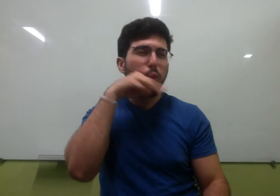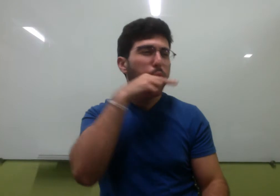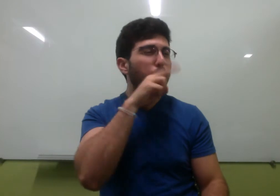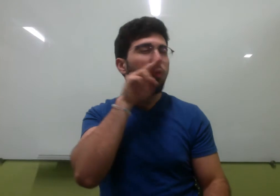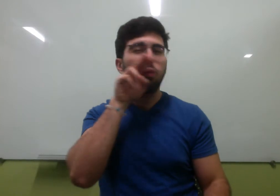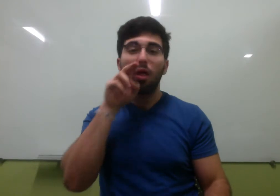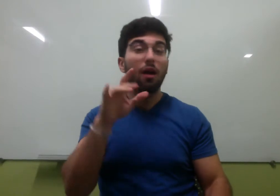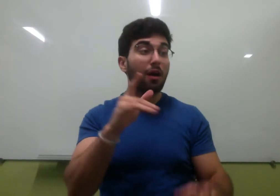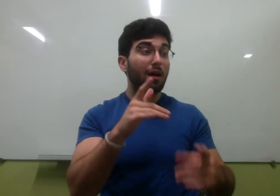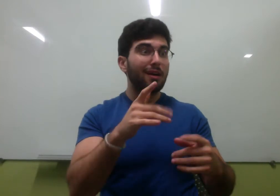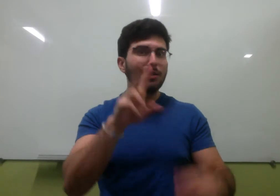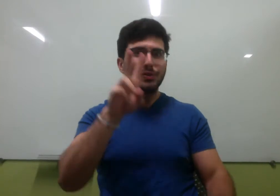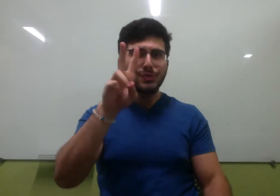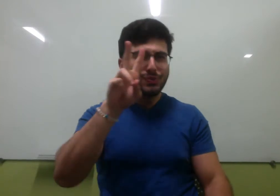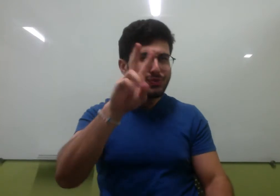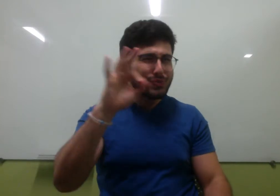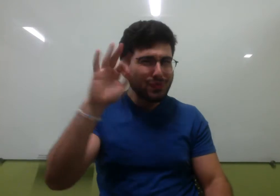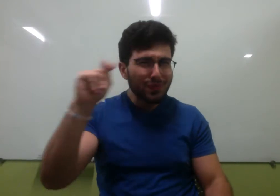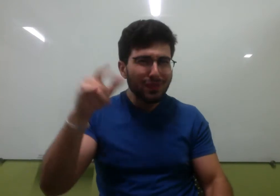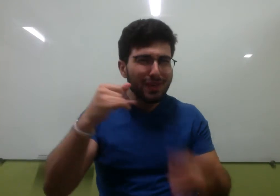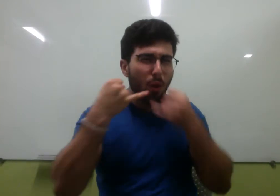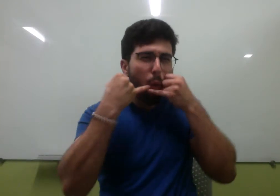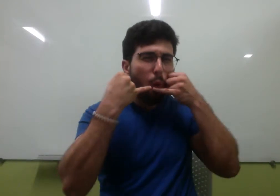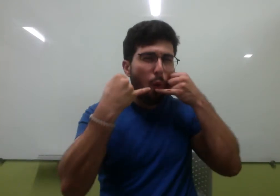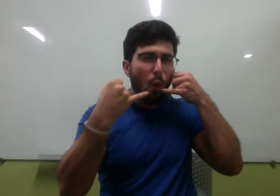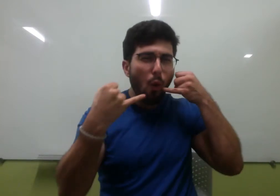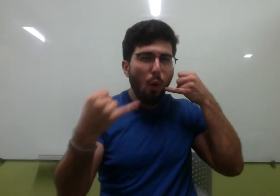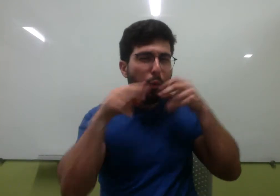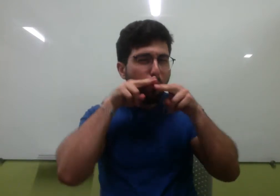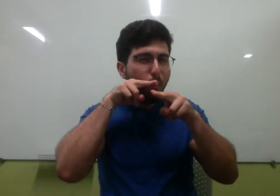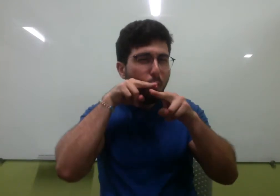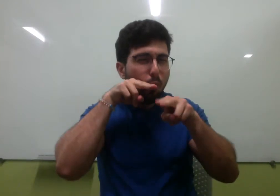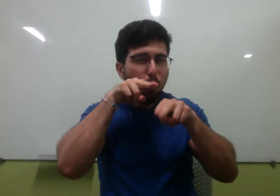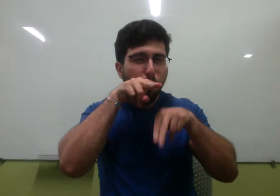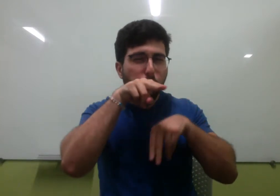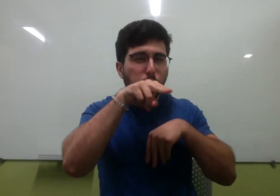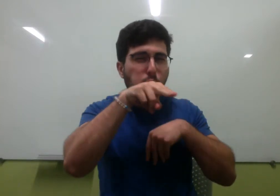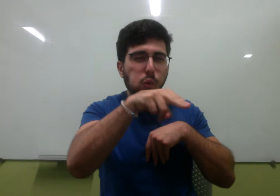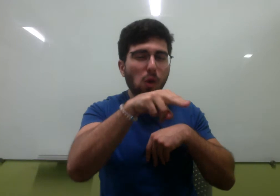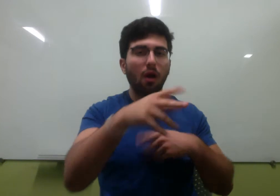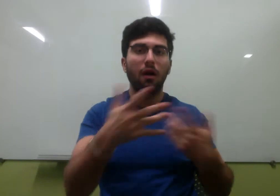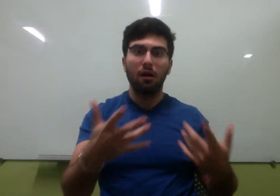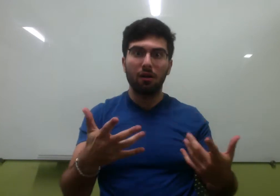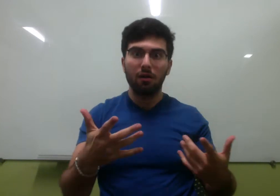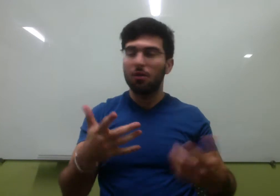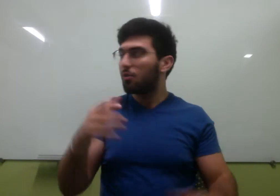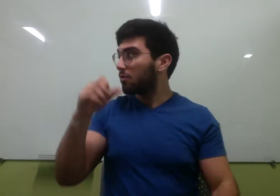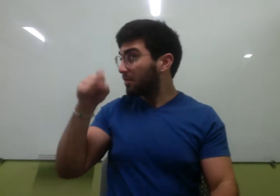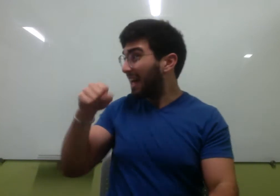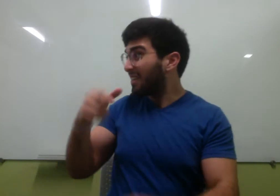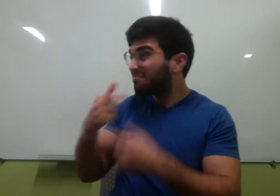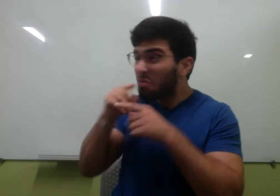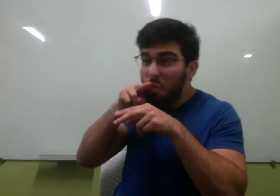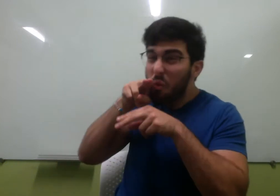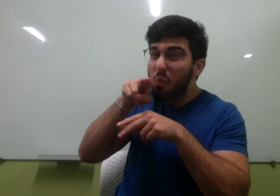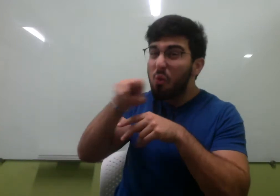are they long, they're also prehensile. They have the ability to grasp things, as we'll see later, right? That's right. So